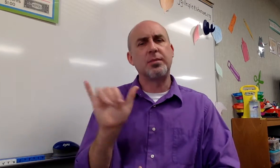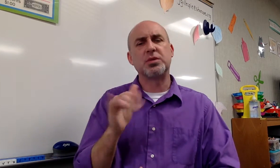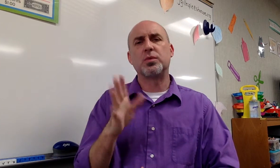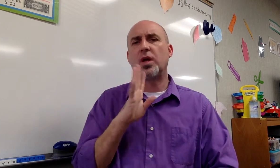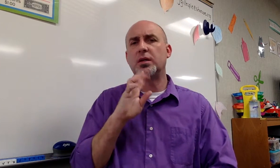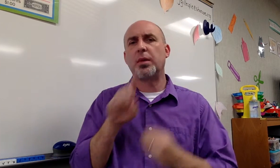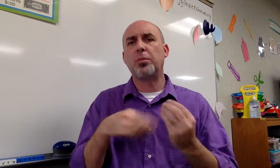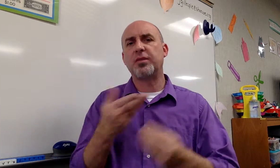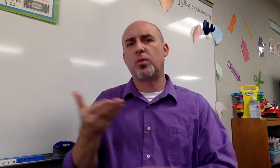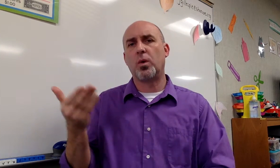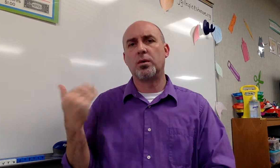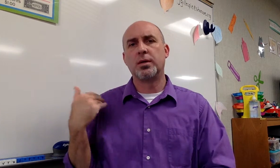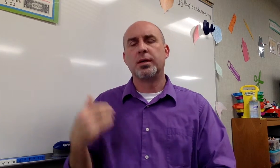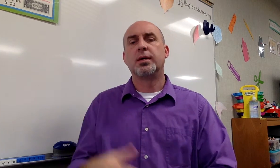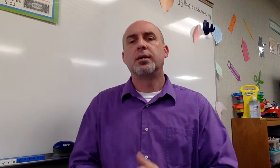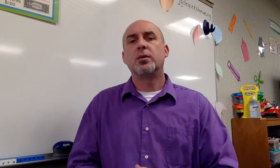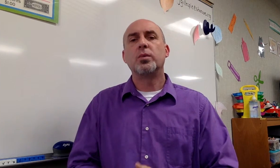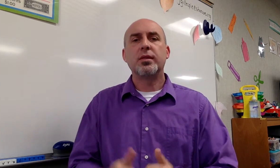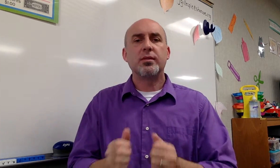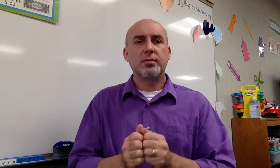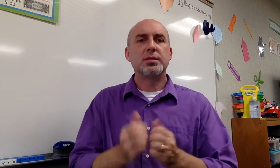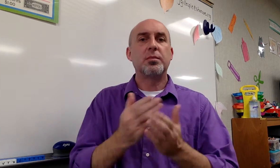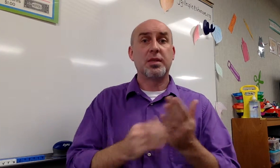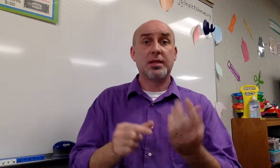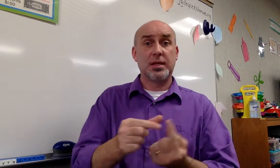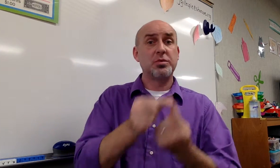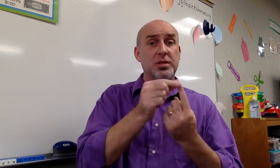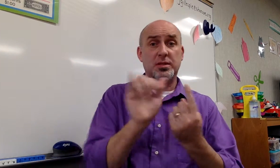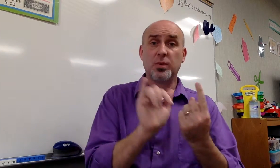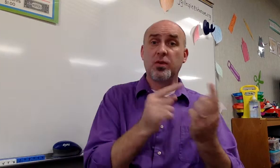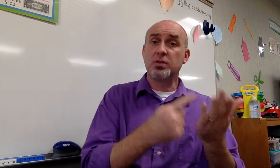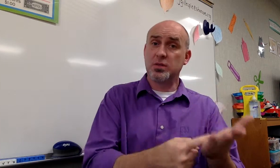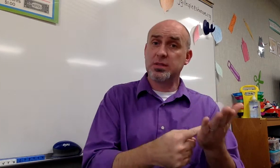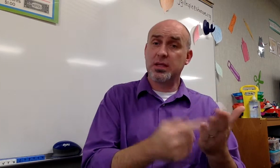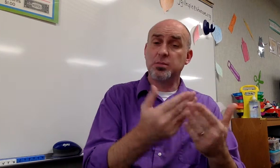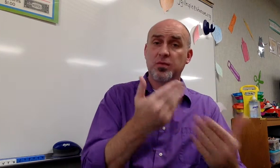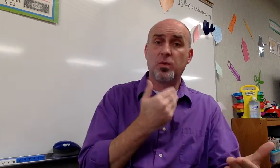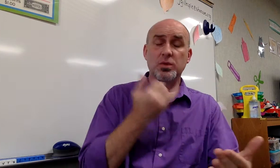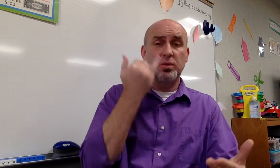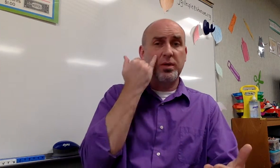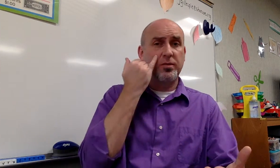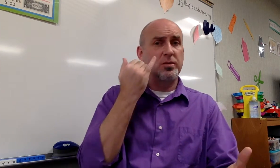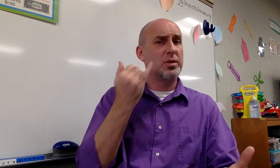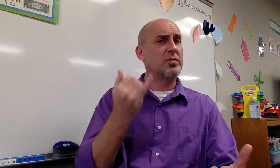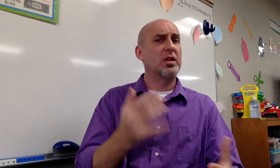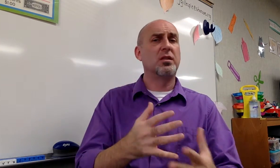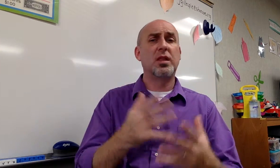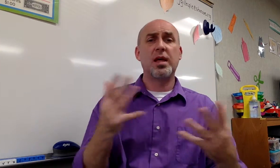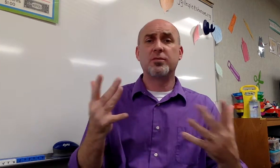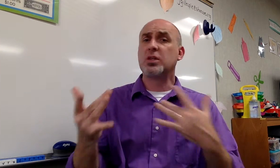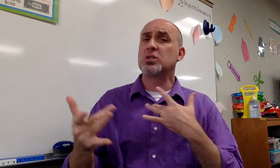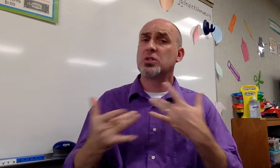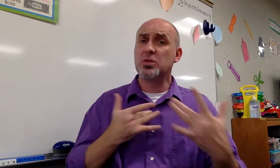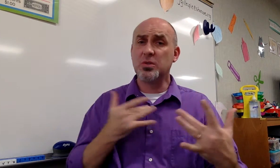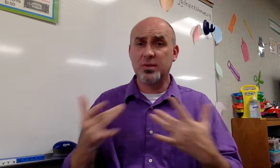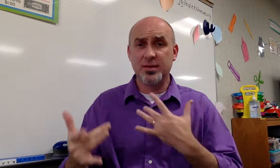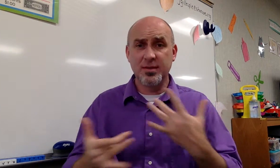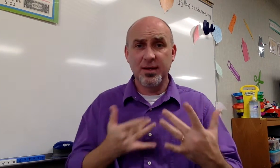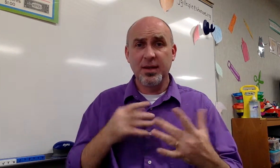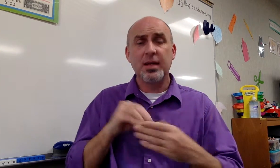as we've talked about before, with some of the exceptions that we've also discussed before. So if you have a lot of concern in